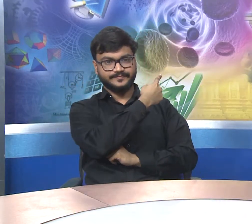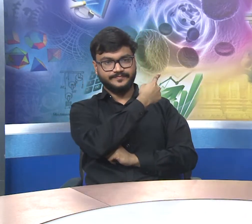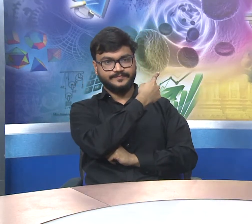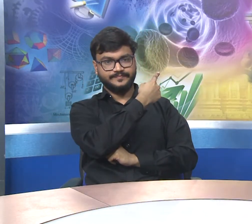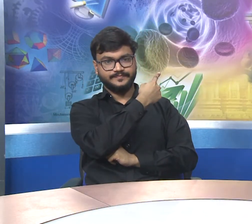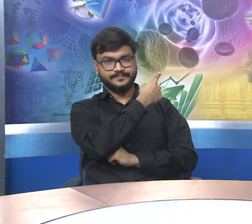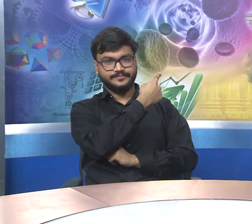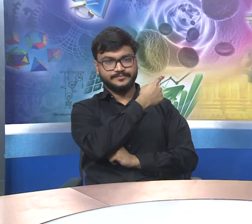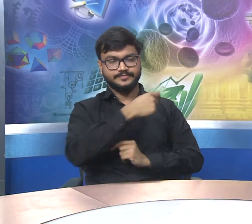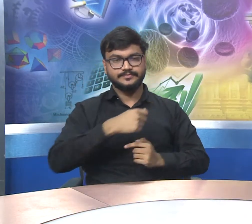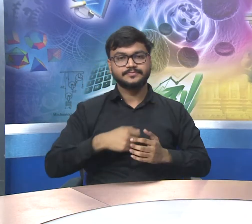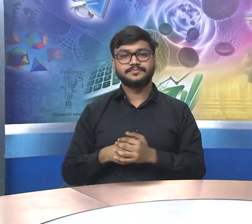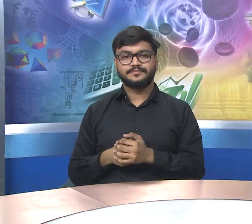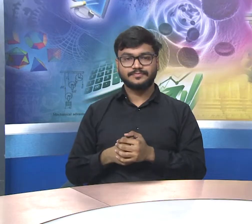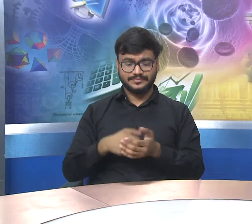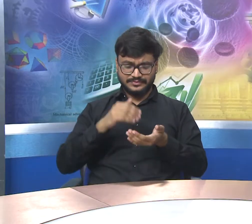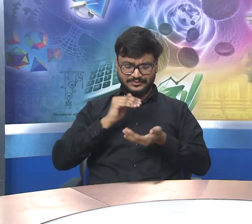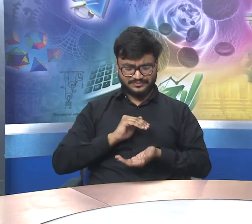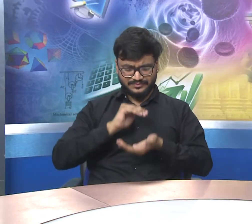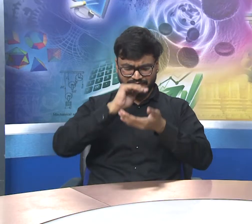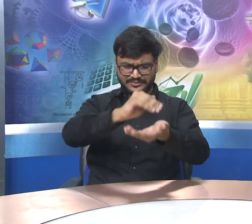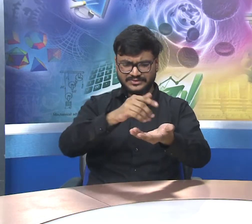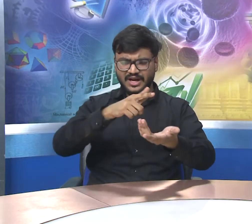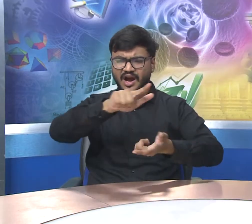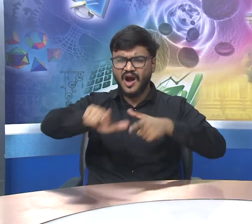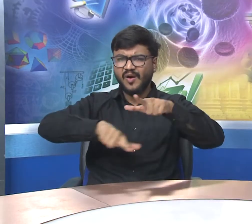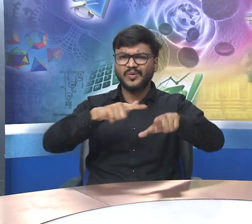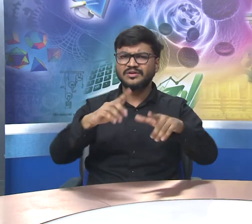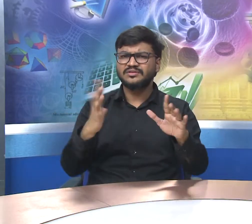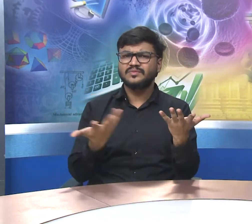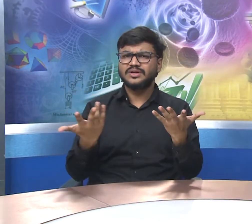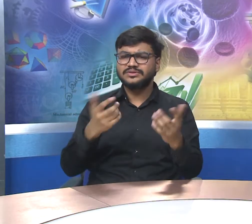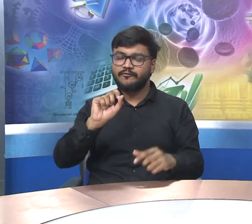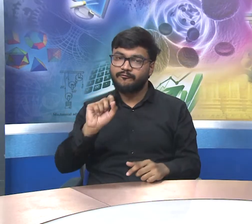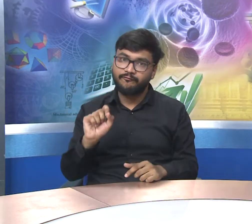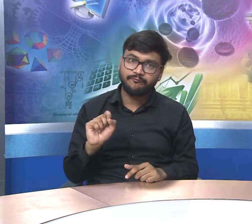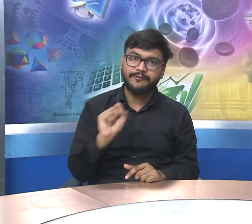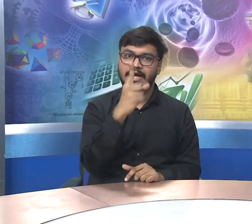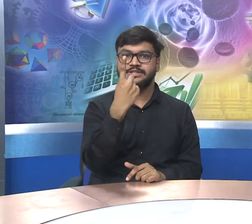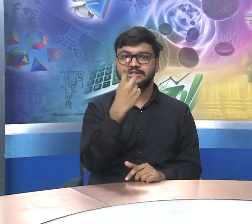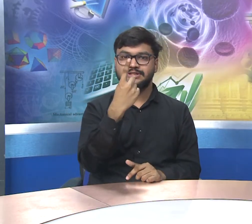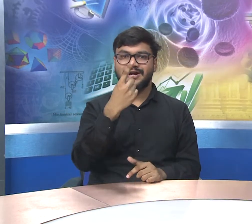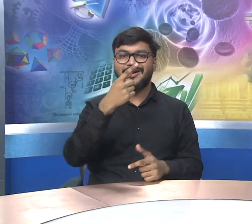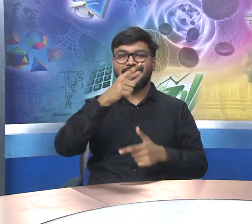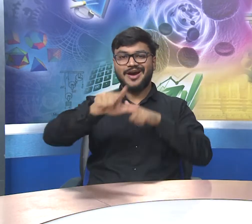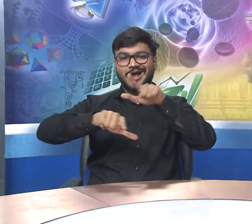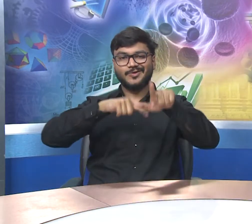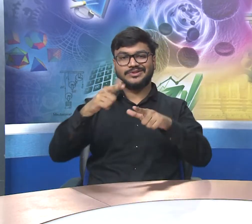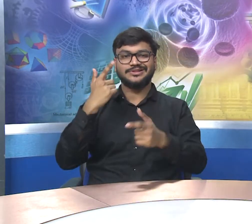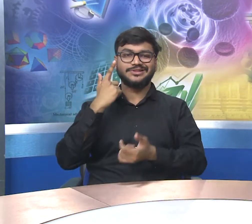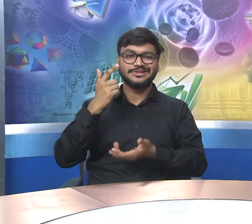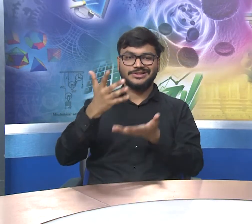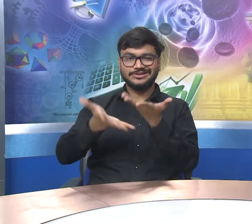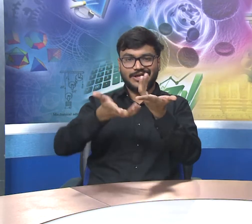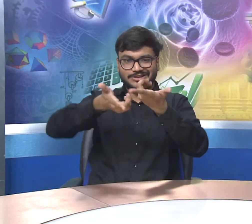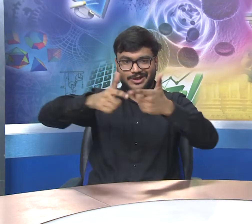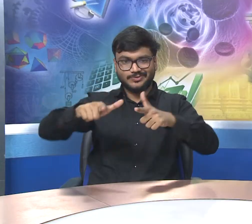The full form of CODAs you can see on the screen. They learn sign language as their first language